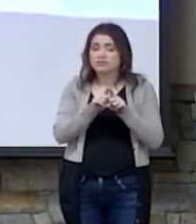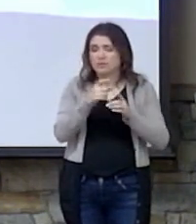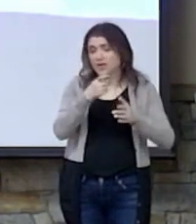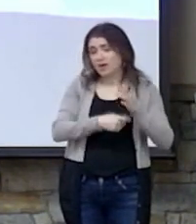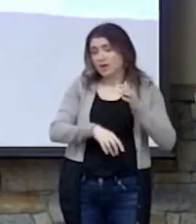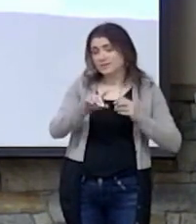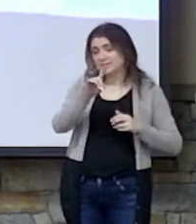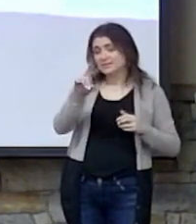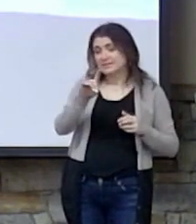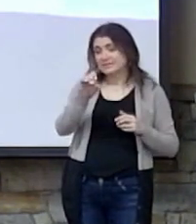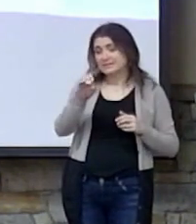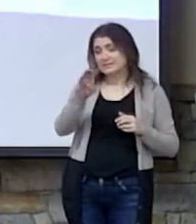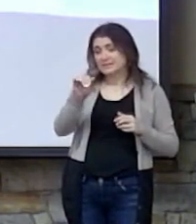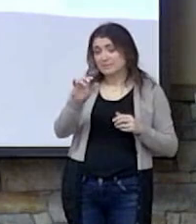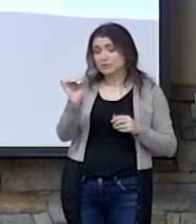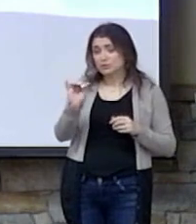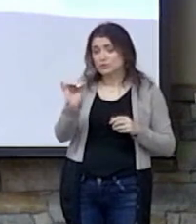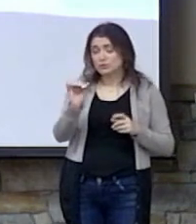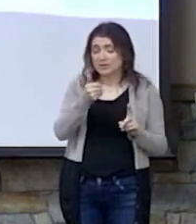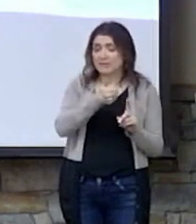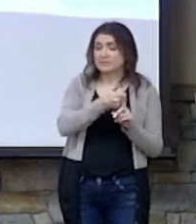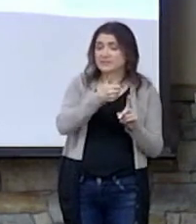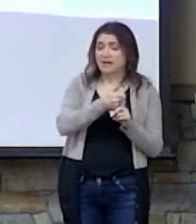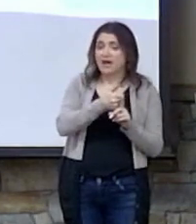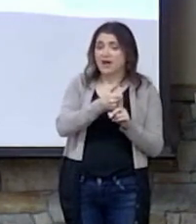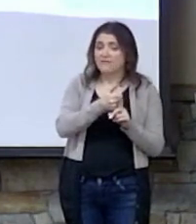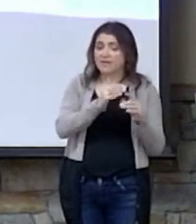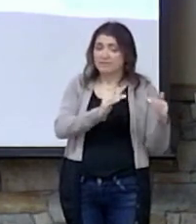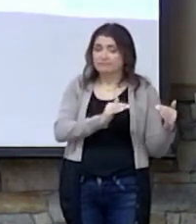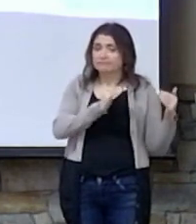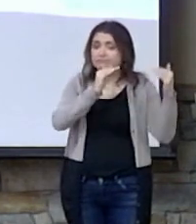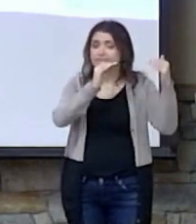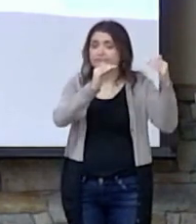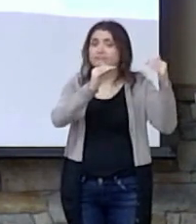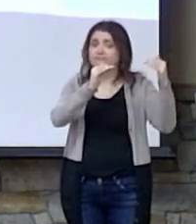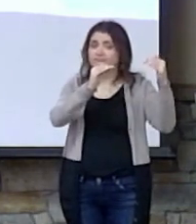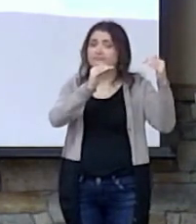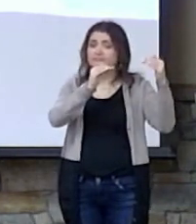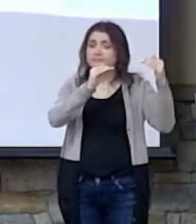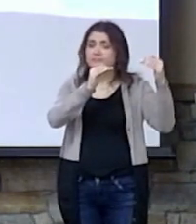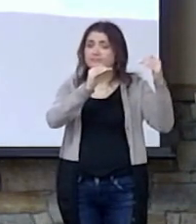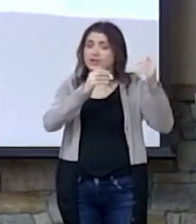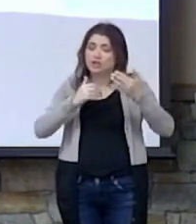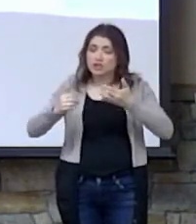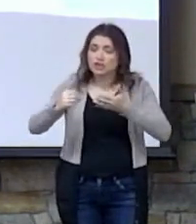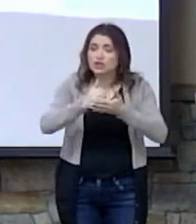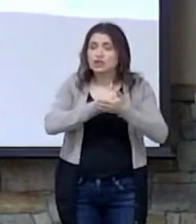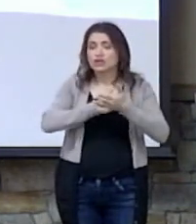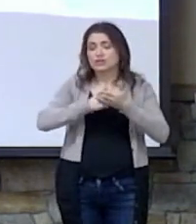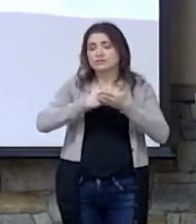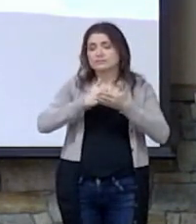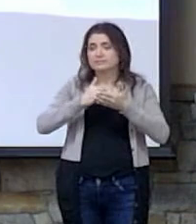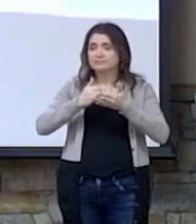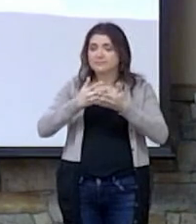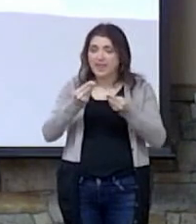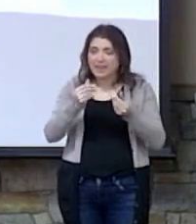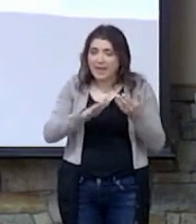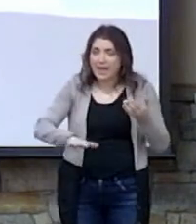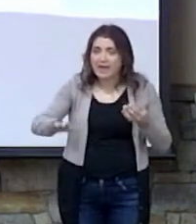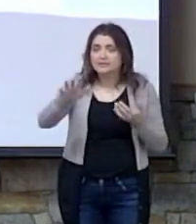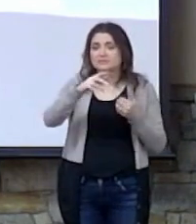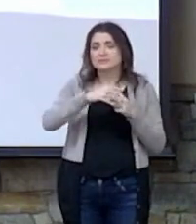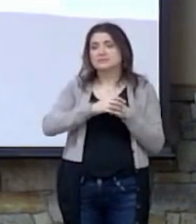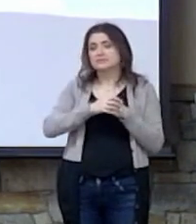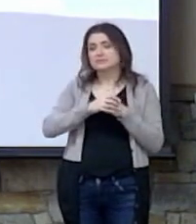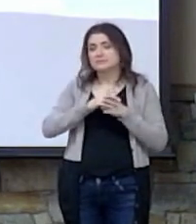it? Ziba himself had risen to a place of prominence, but yet he himself went back to being a